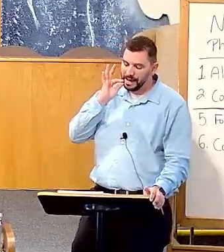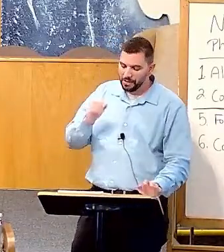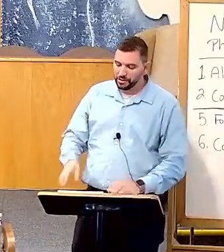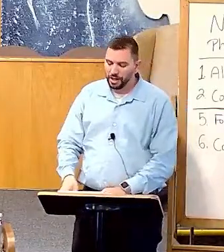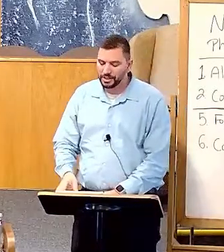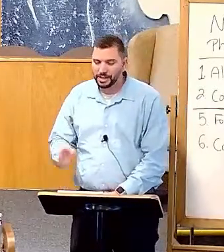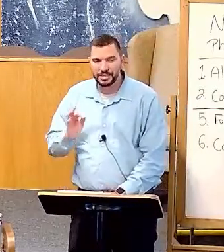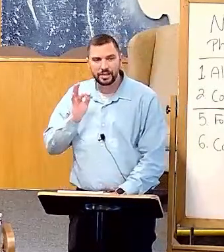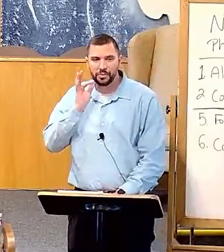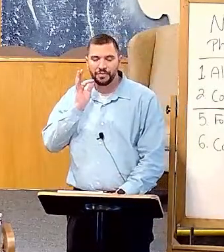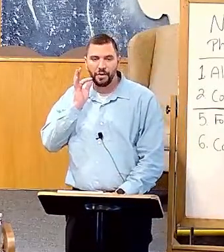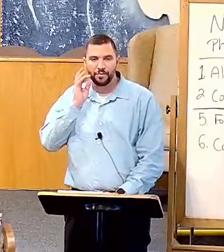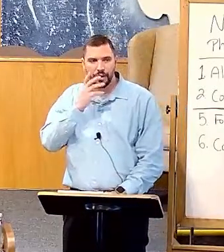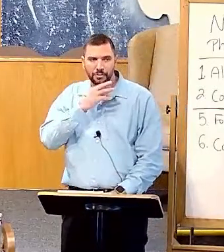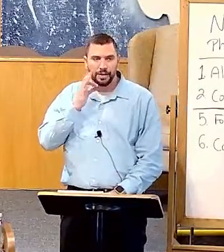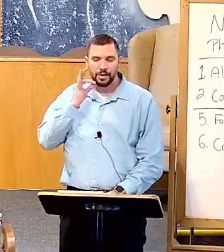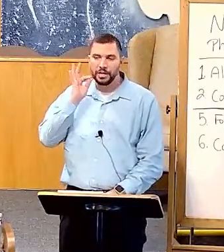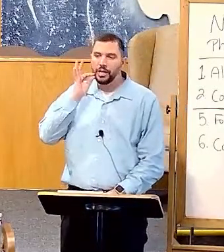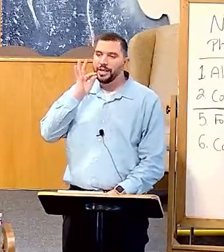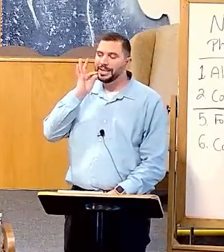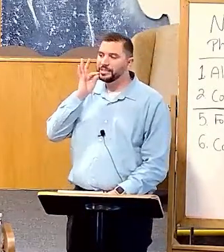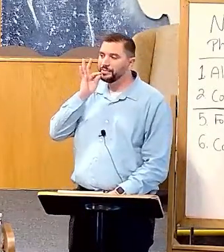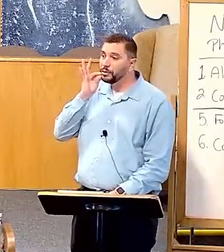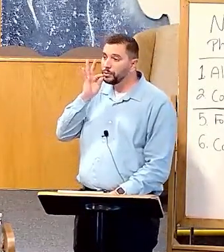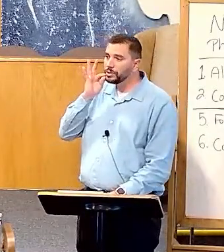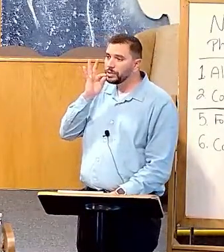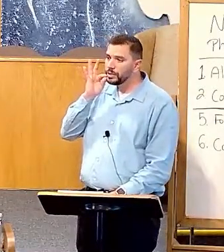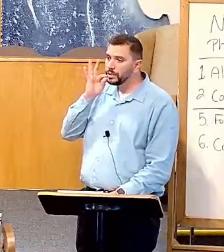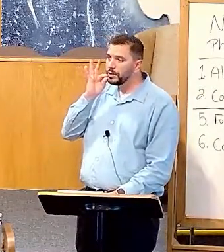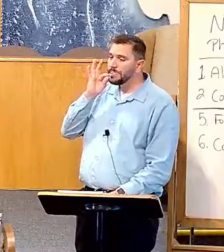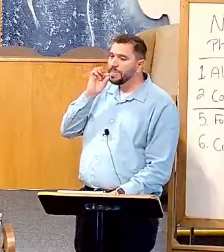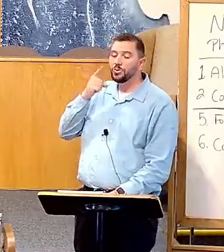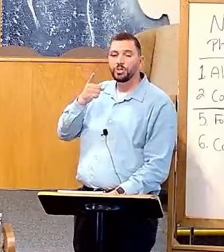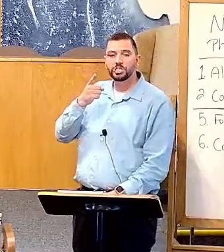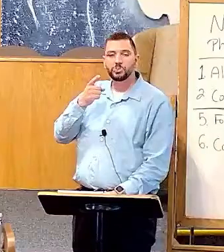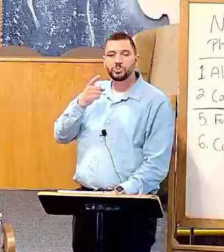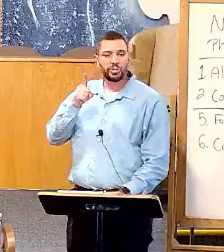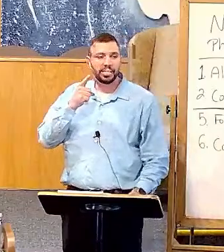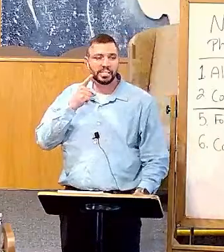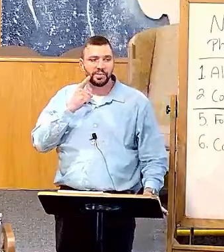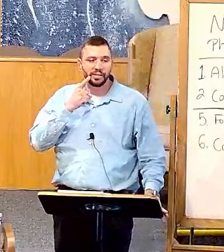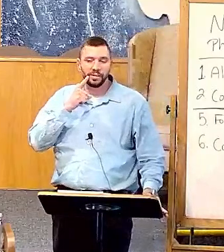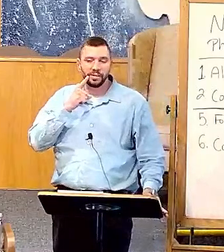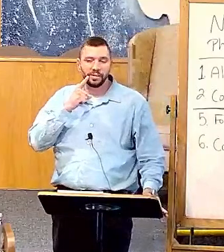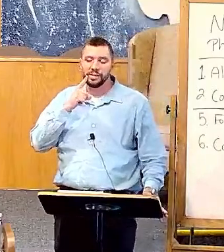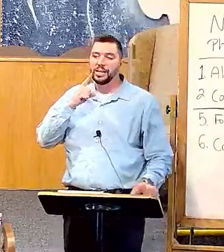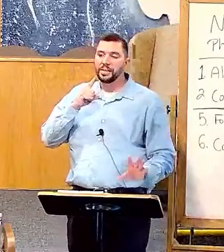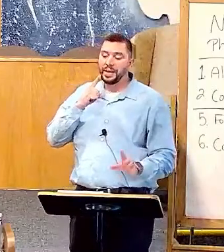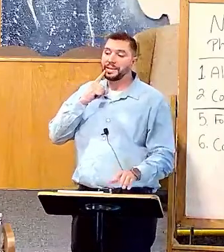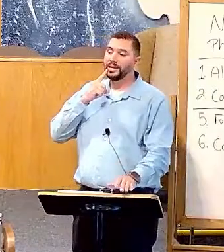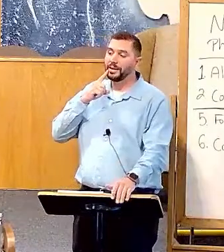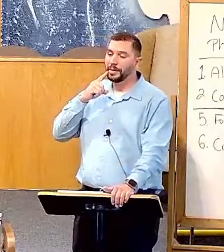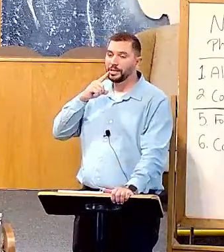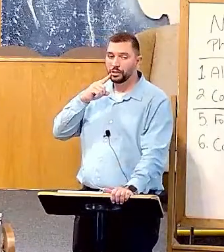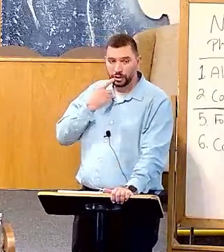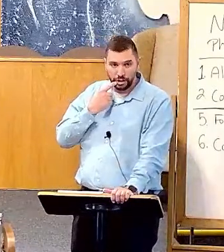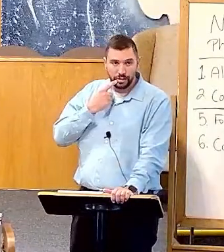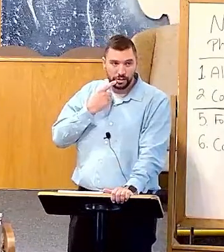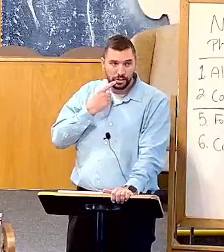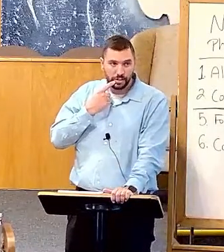lot of signs that are revolved around your mouth. That's fruit. If you do it just with your index finger, that can mean sugar. If